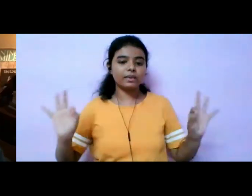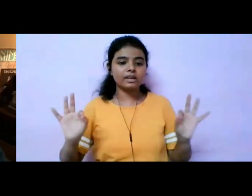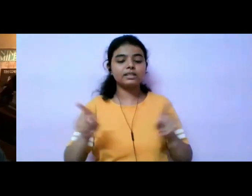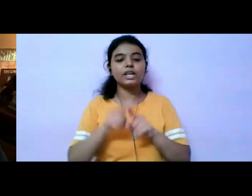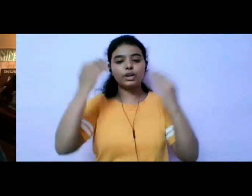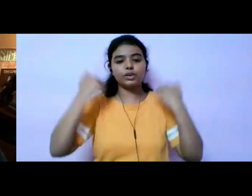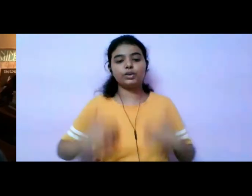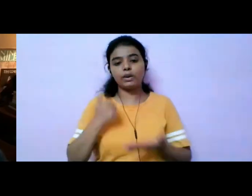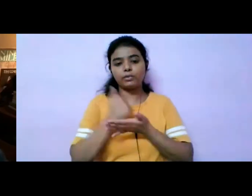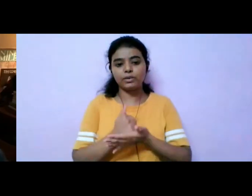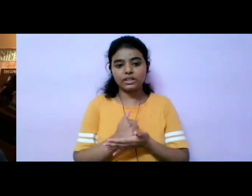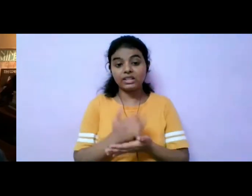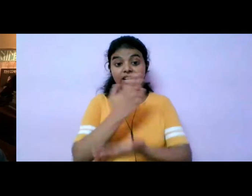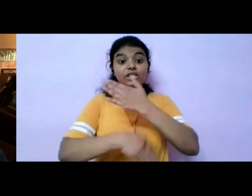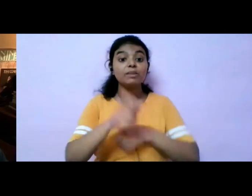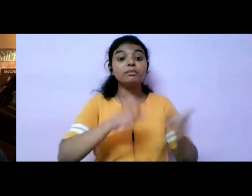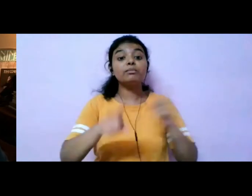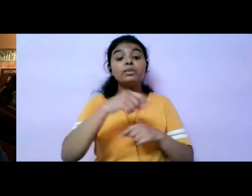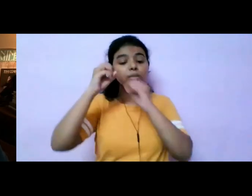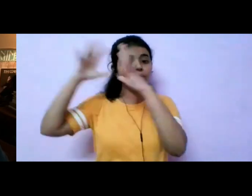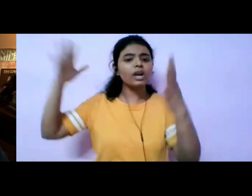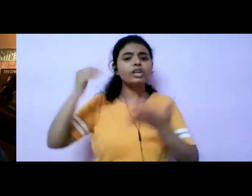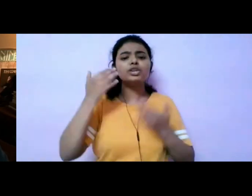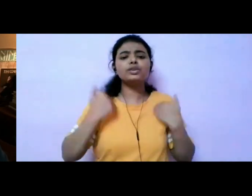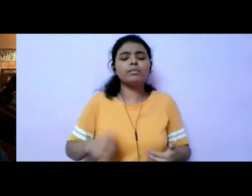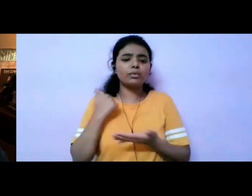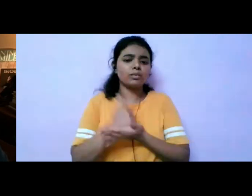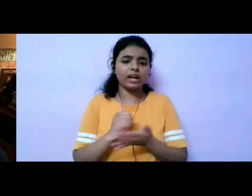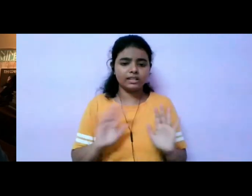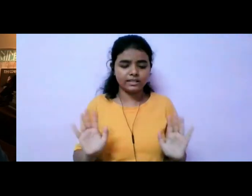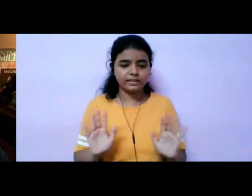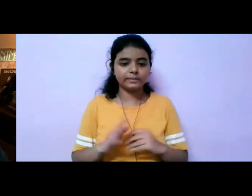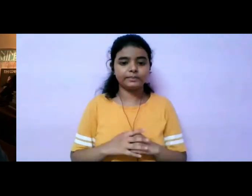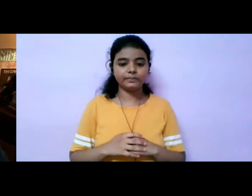The disabled imagination is a human right.